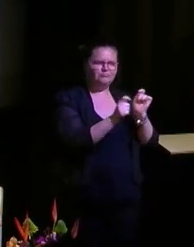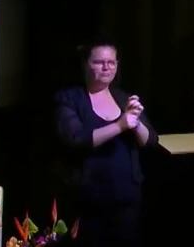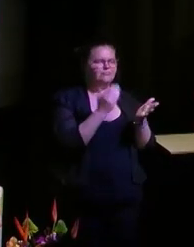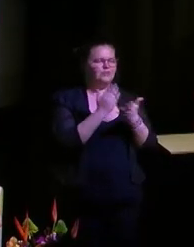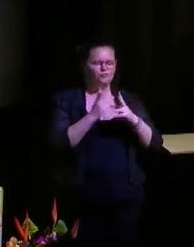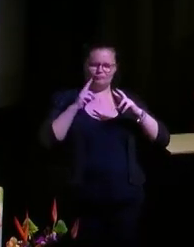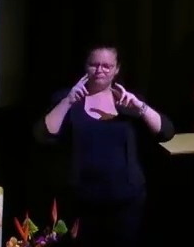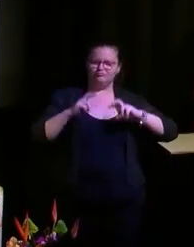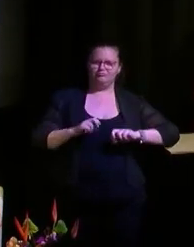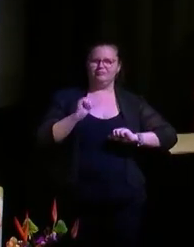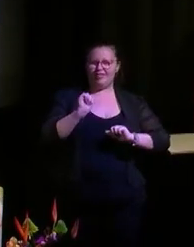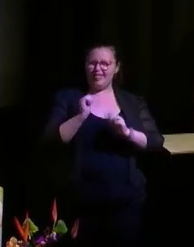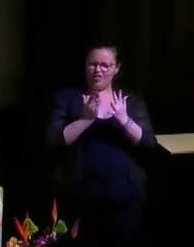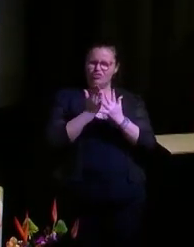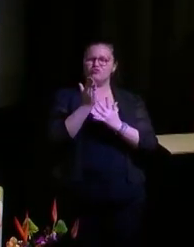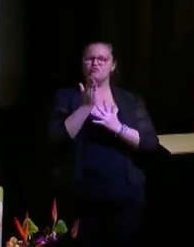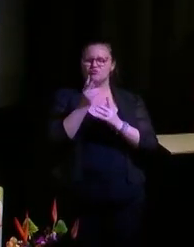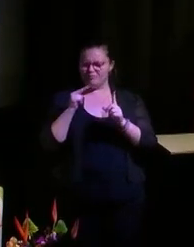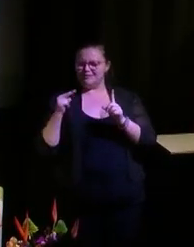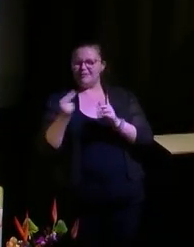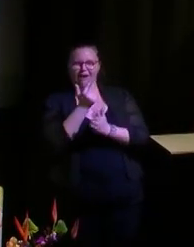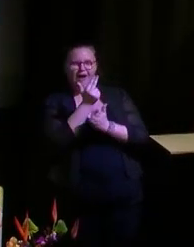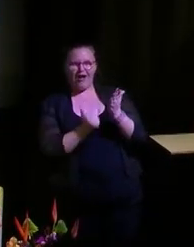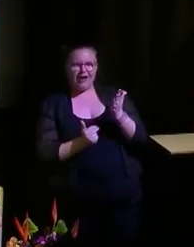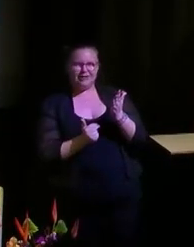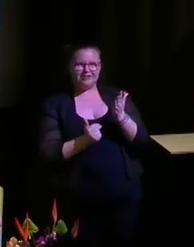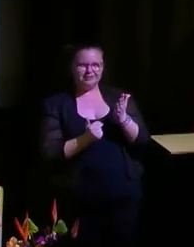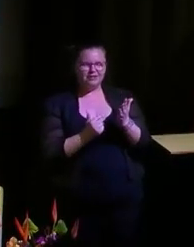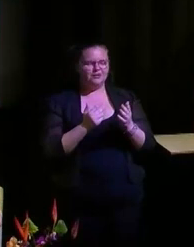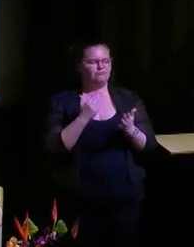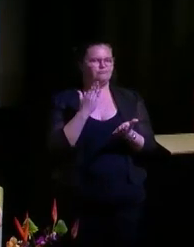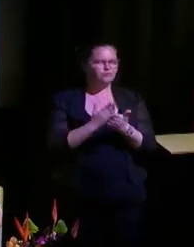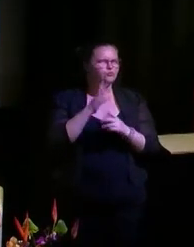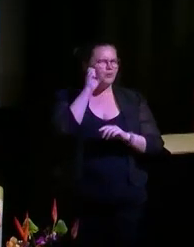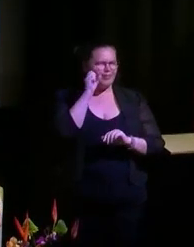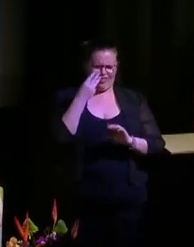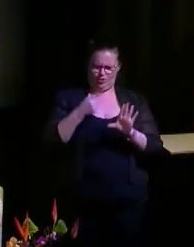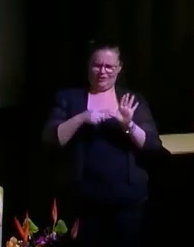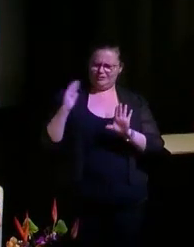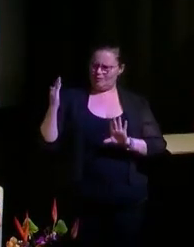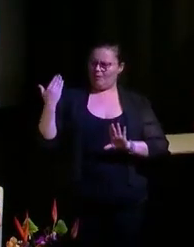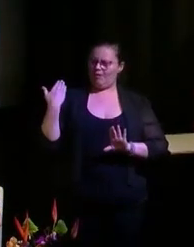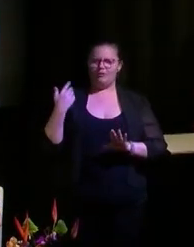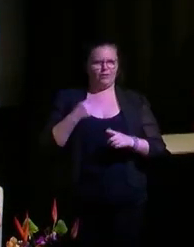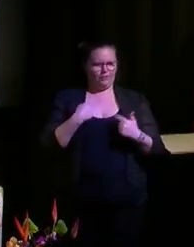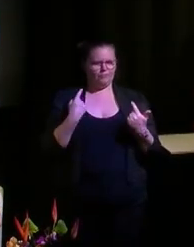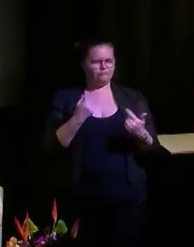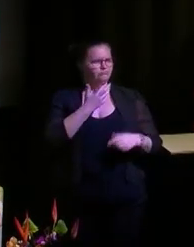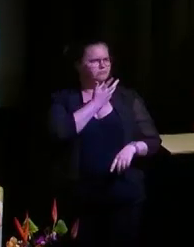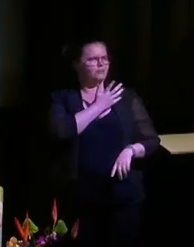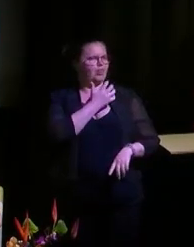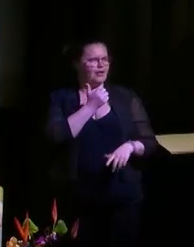artist's lens. To mark the 30th anniversary of the landmark Mabo decision, State Library is proudly hosting a series